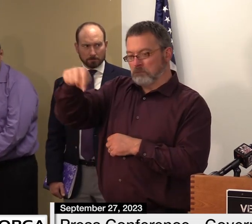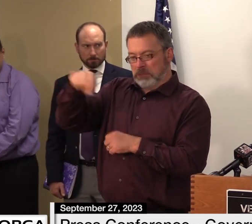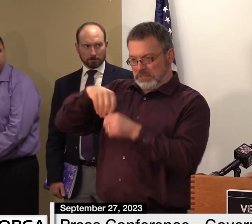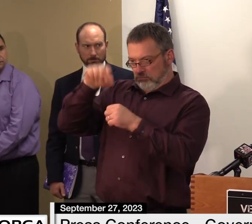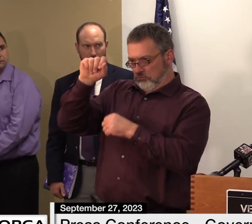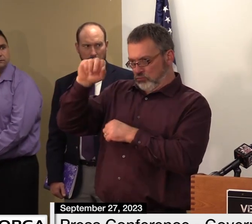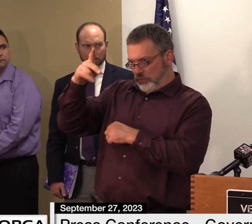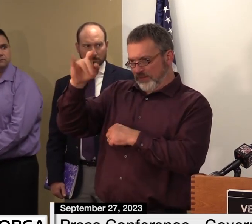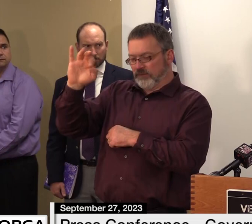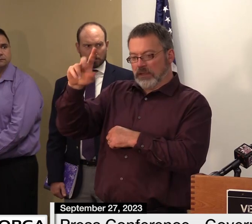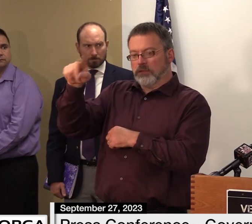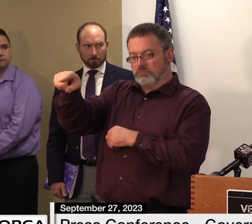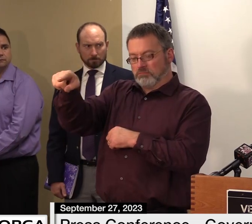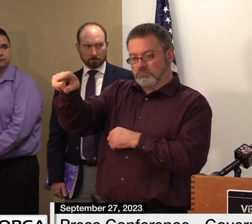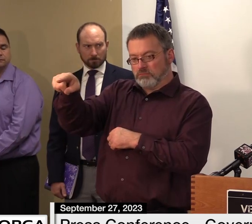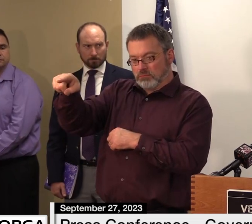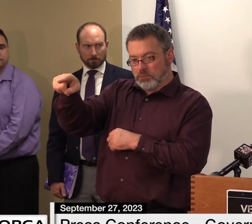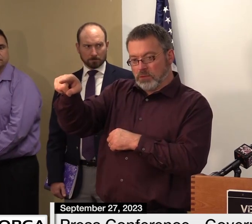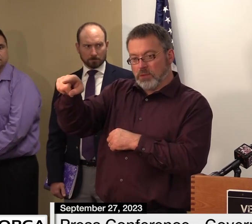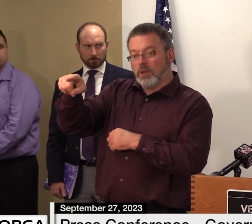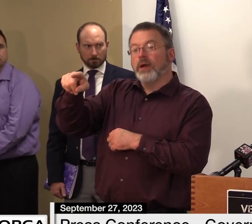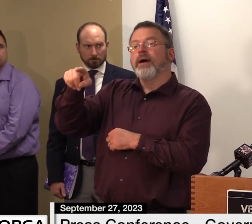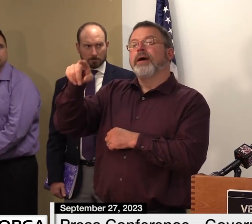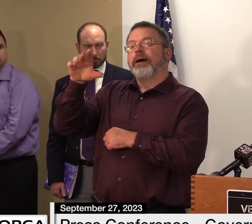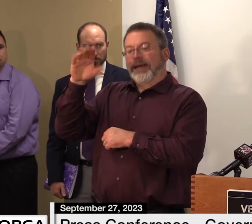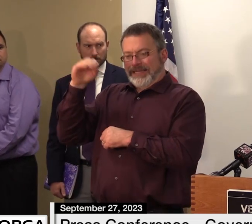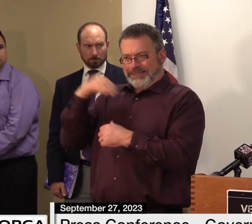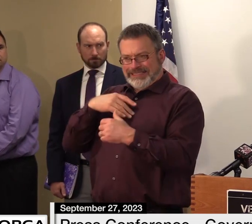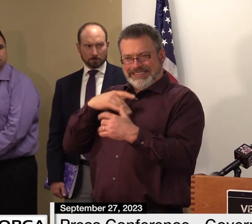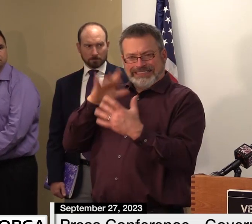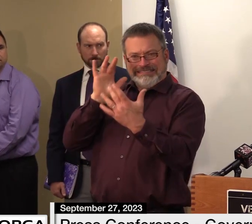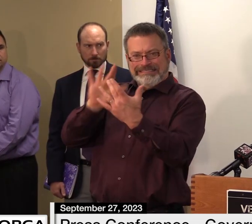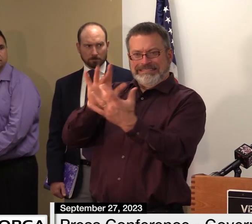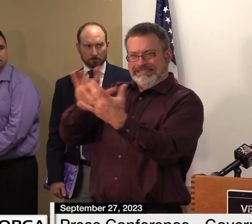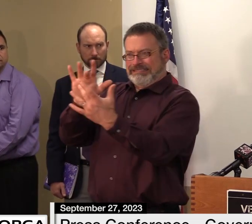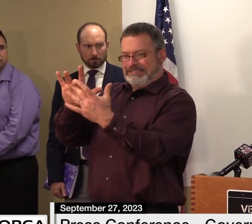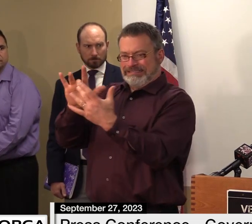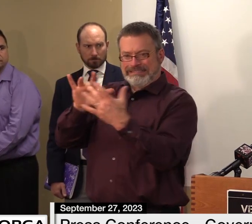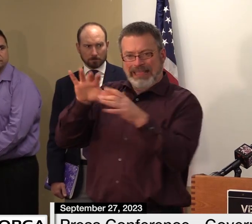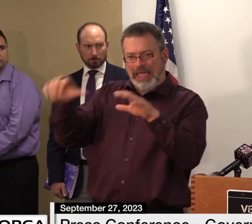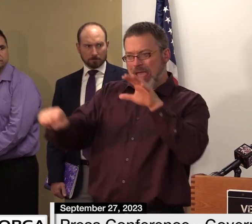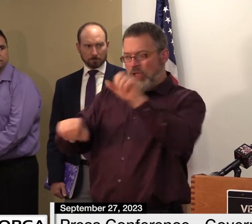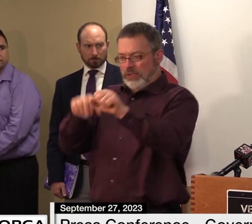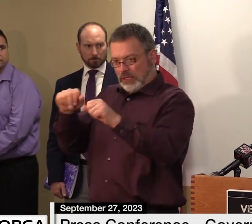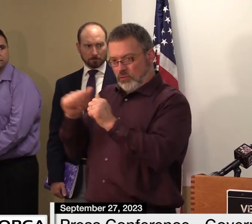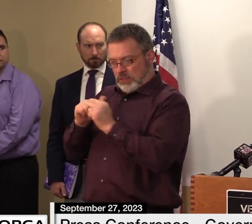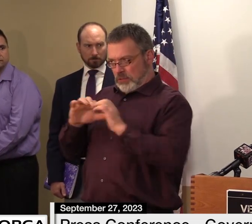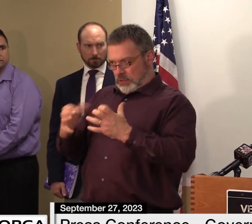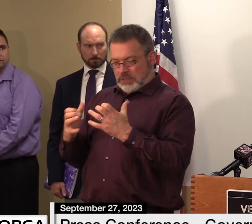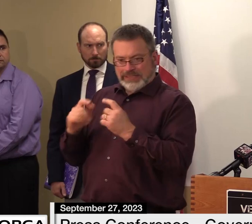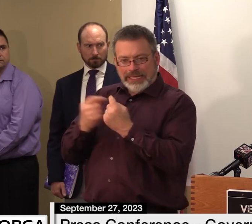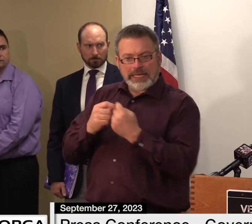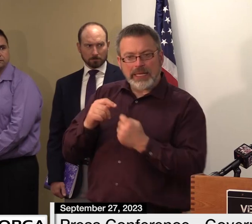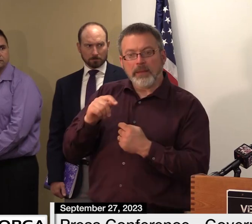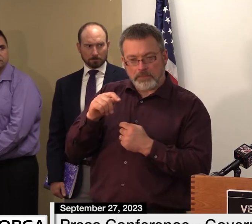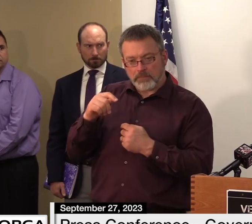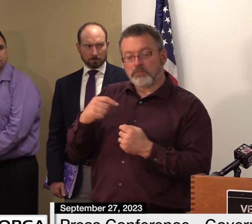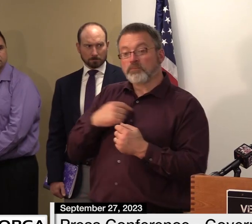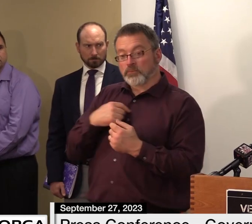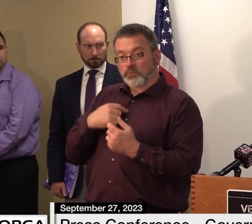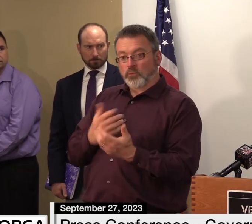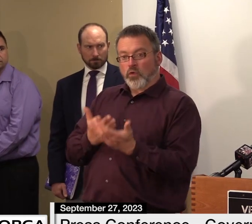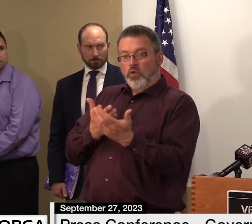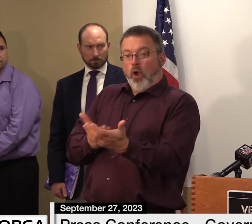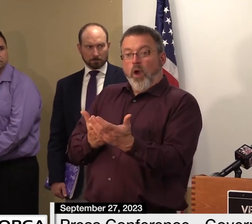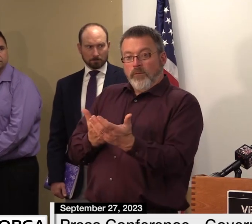And, you know, as part of our outreach to folks in a direct housing pool, we do offer them sites that